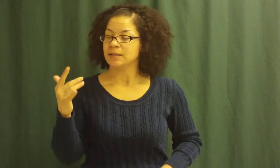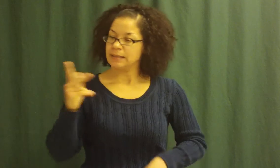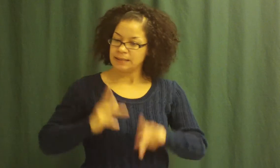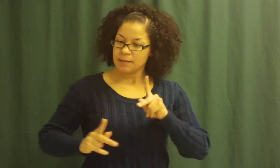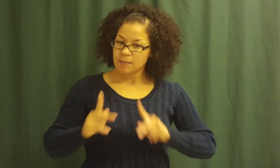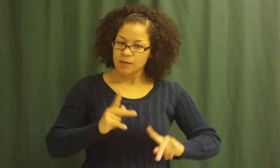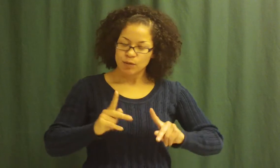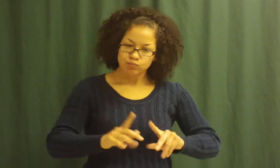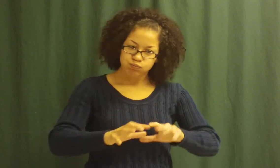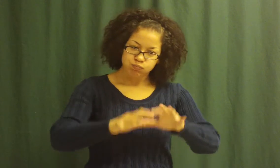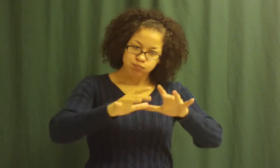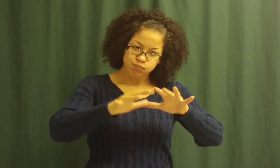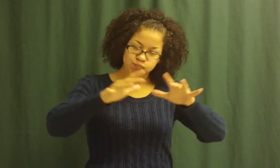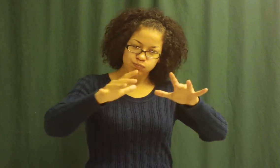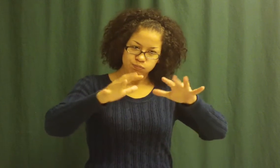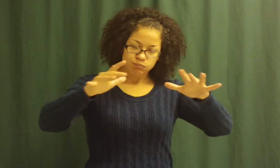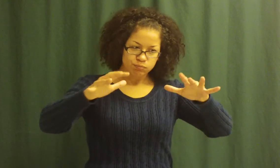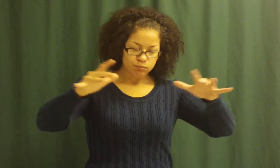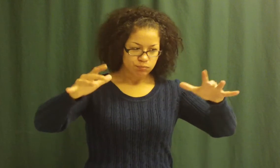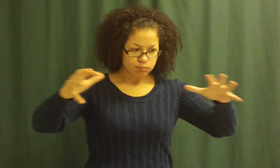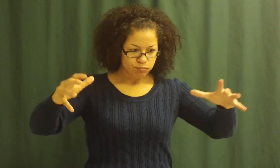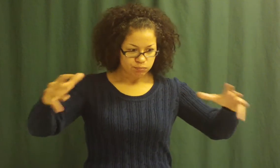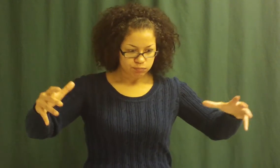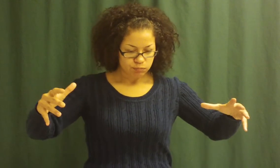share resources globally.